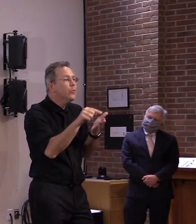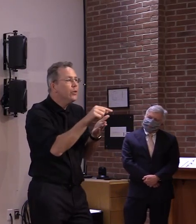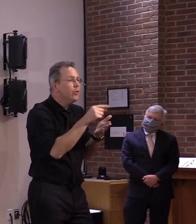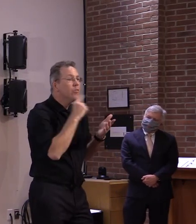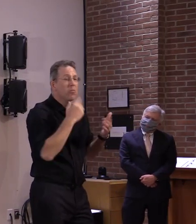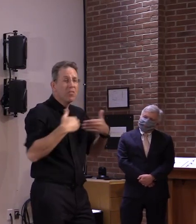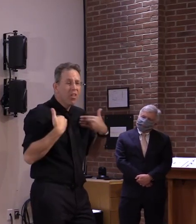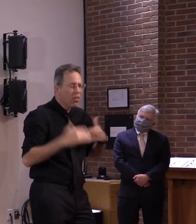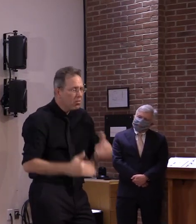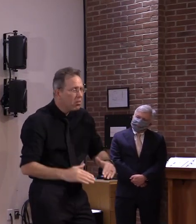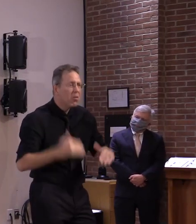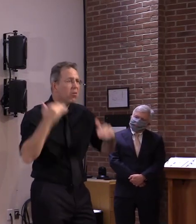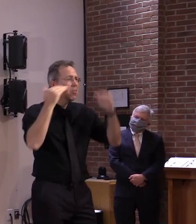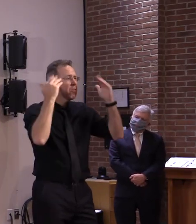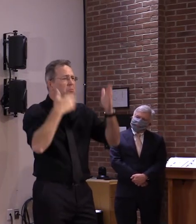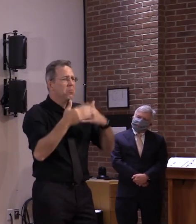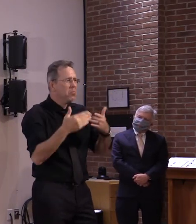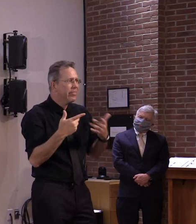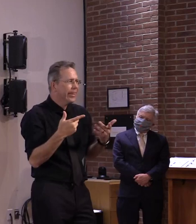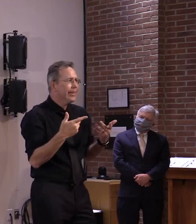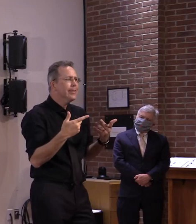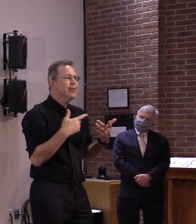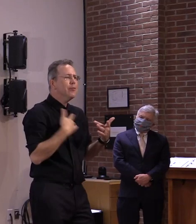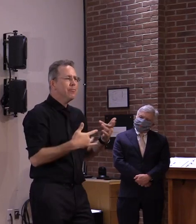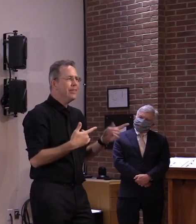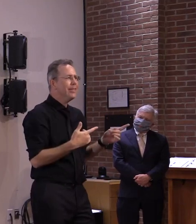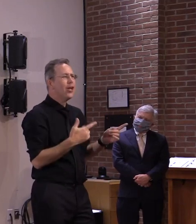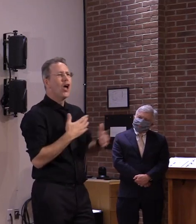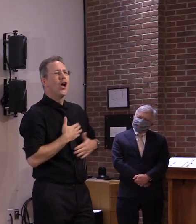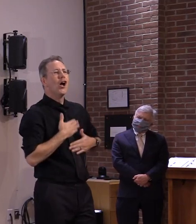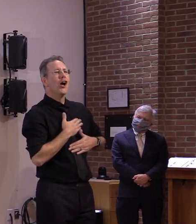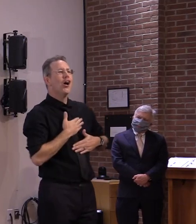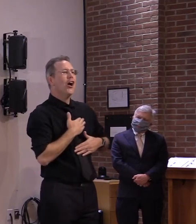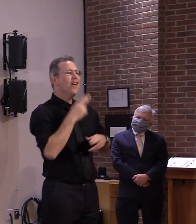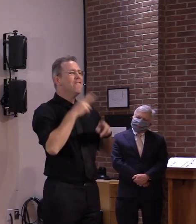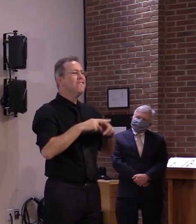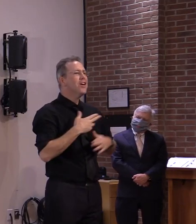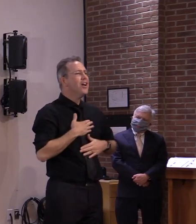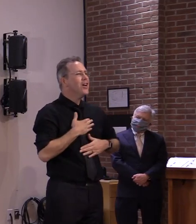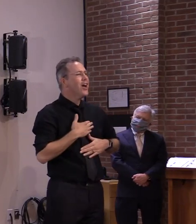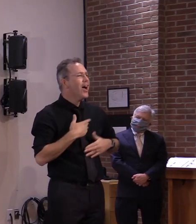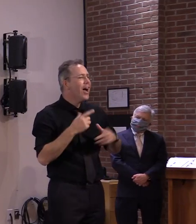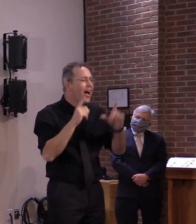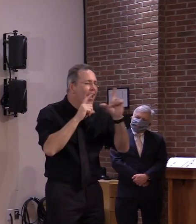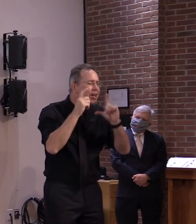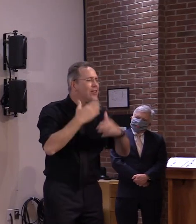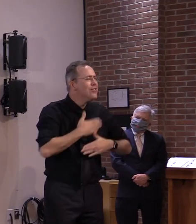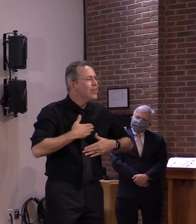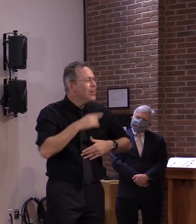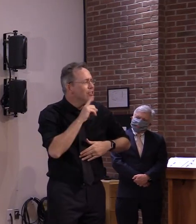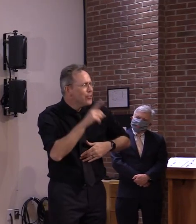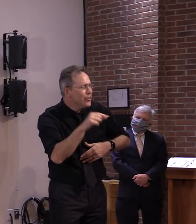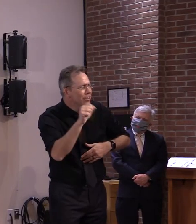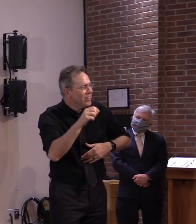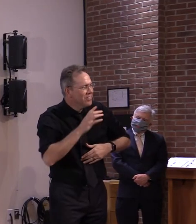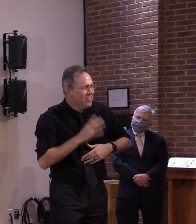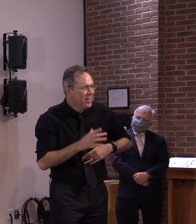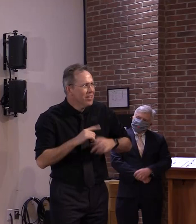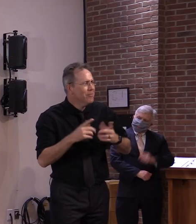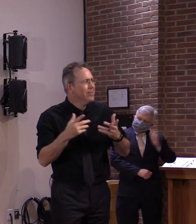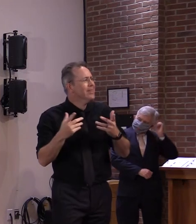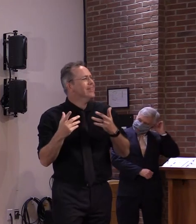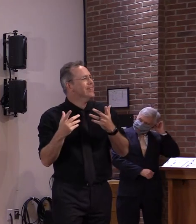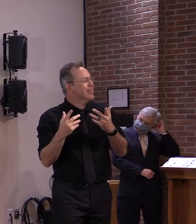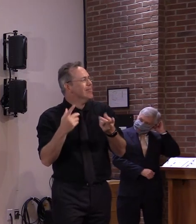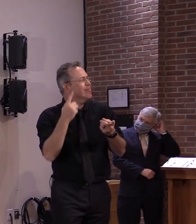our population, enjoy themselves on that night. And as I alluded to in my question, in my comments